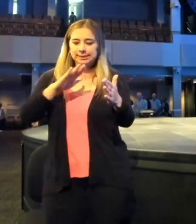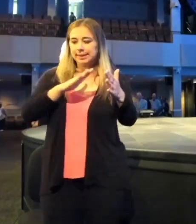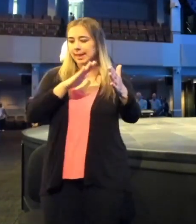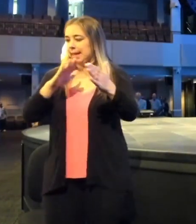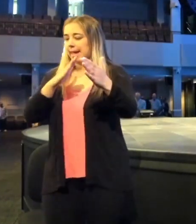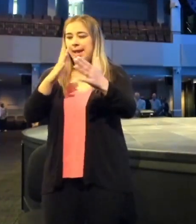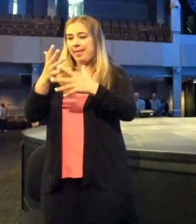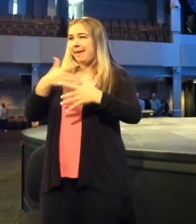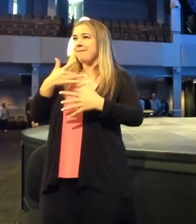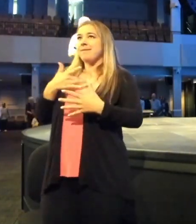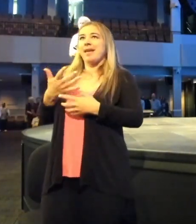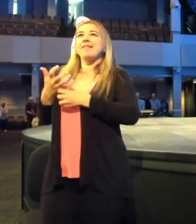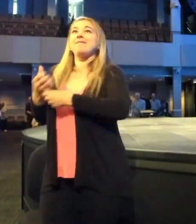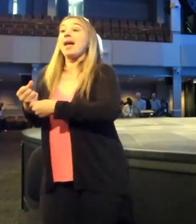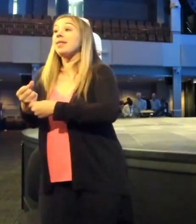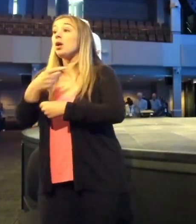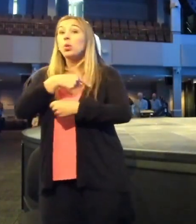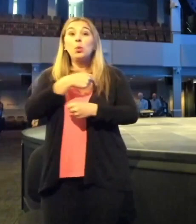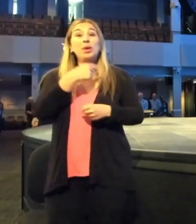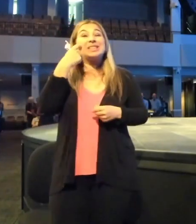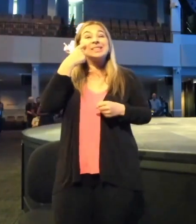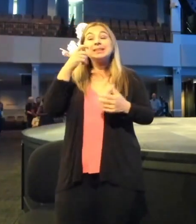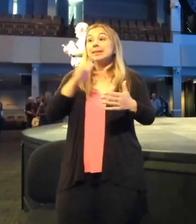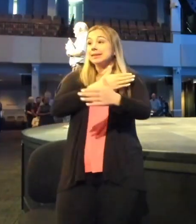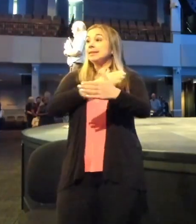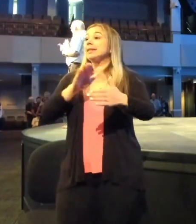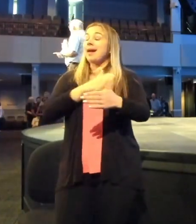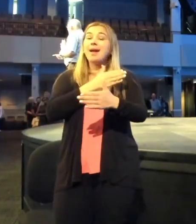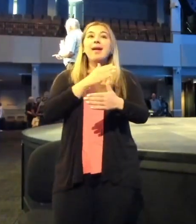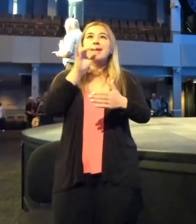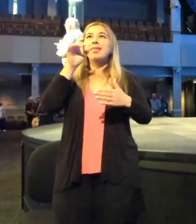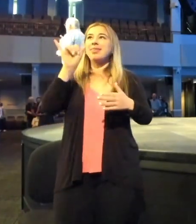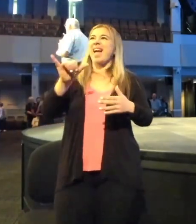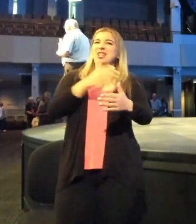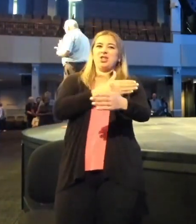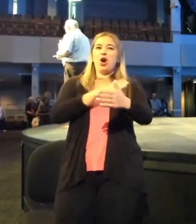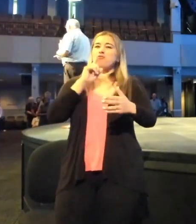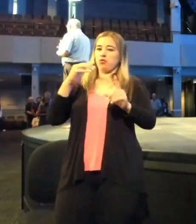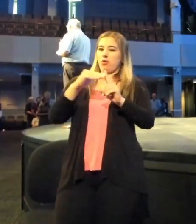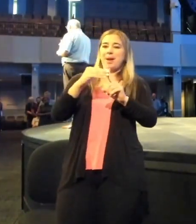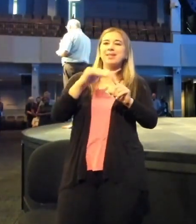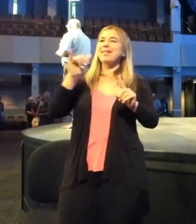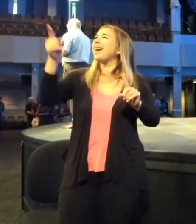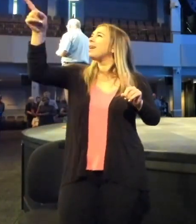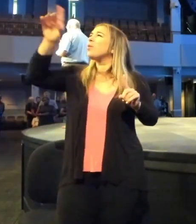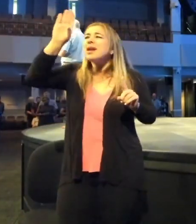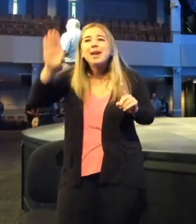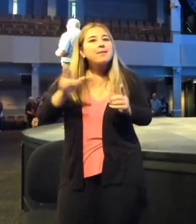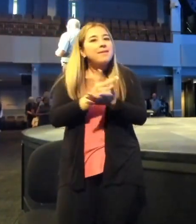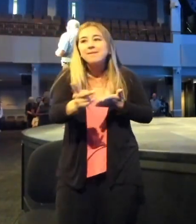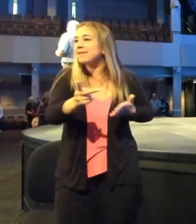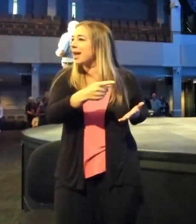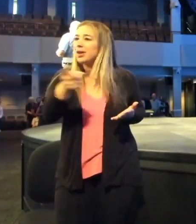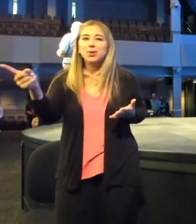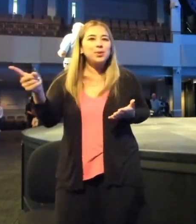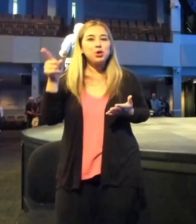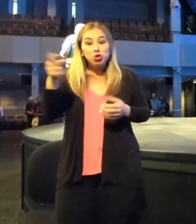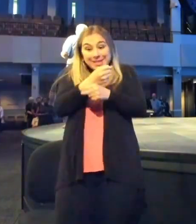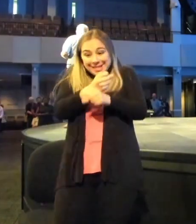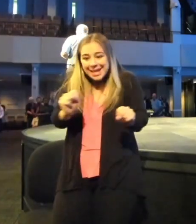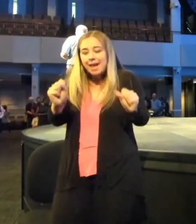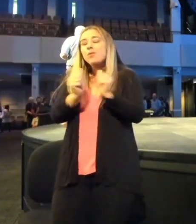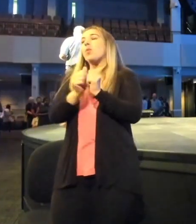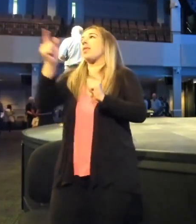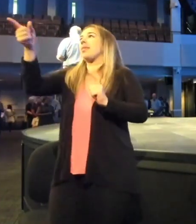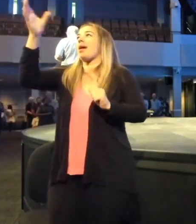faith. And that song we just sang about today reminds us of the fact that God will never fail you. You are safe with